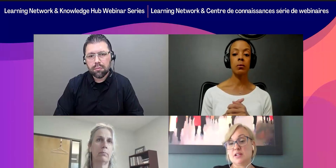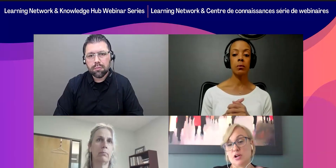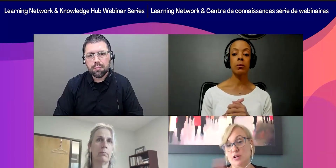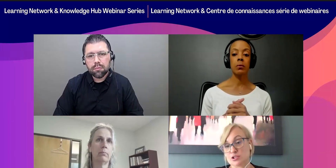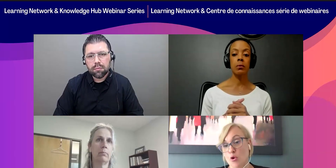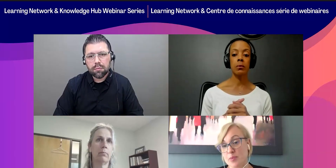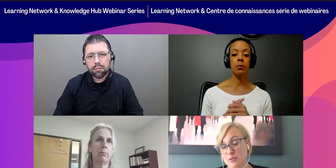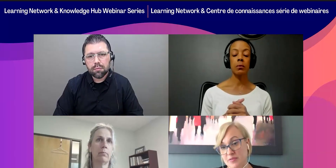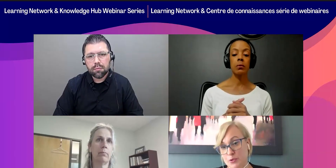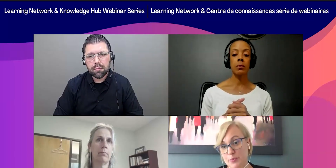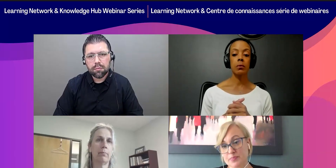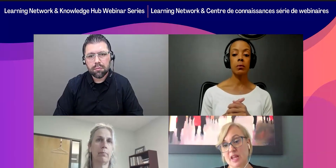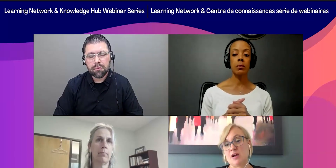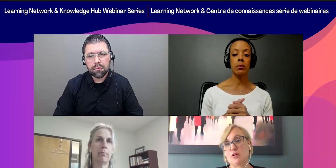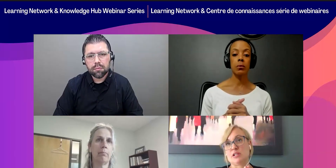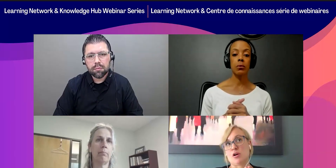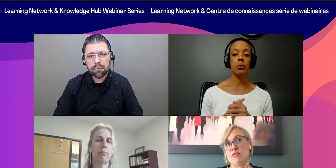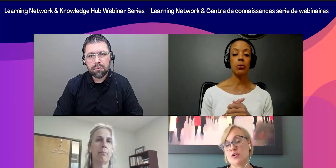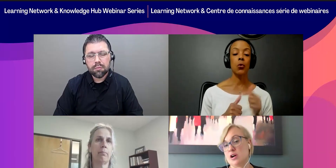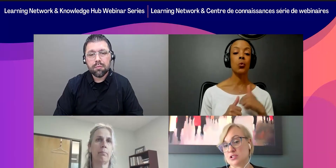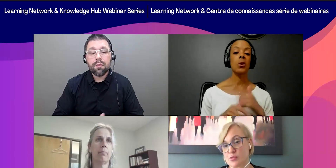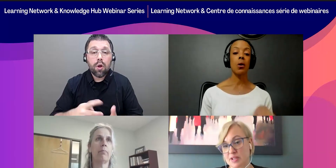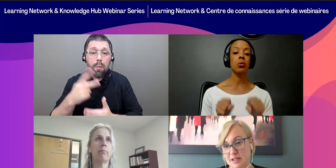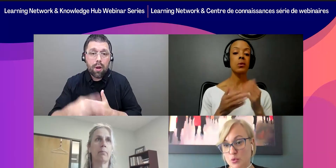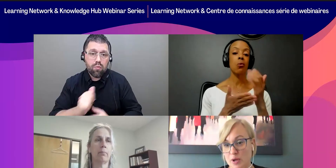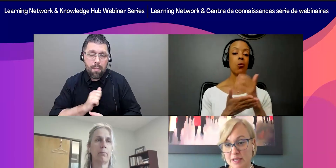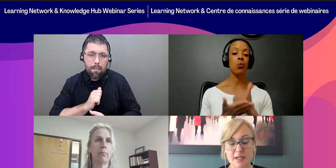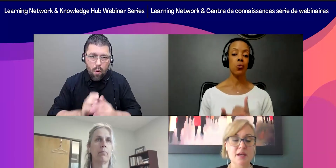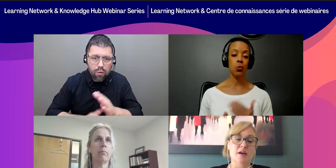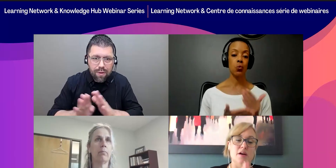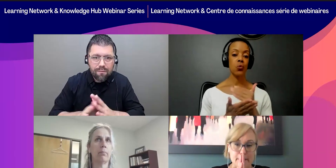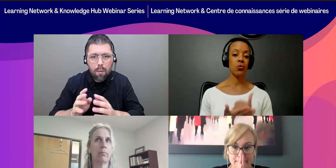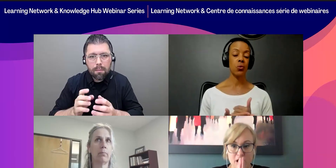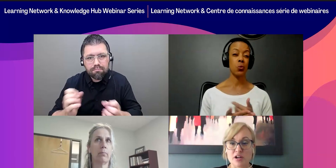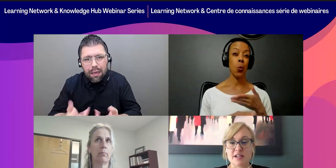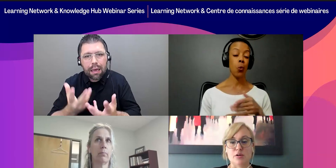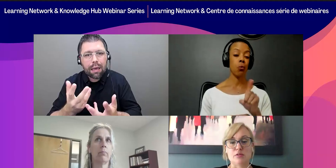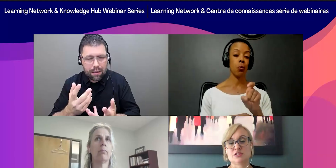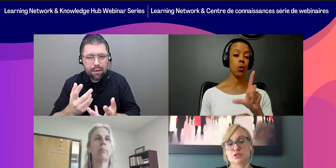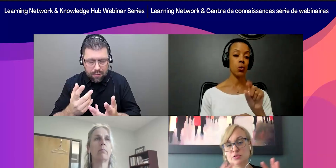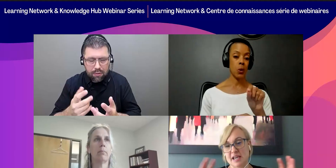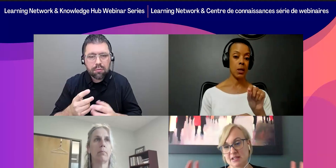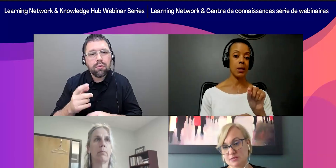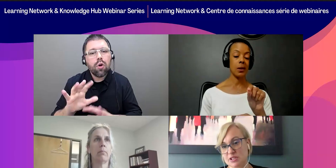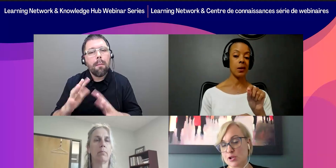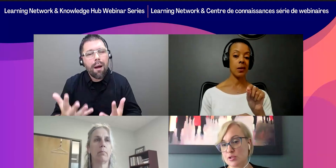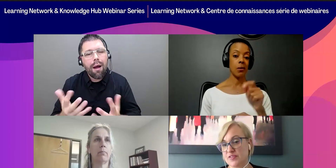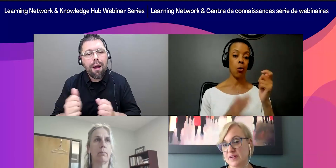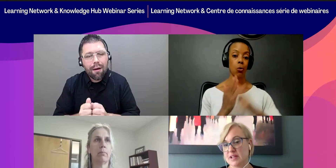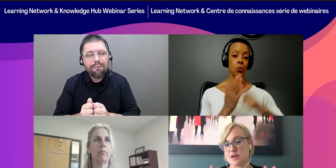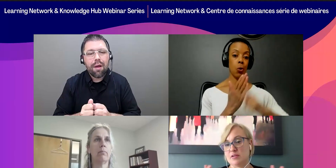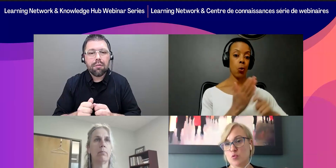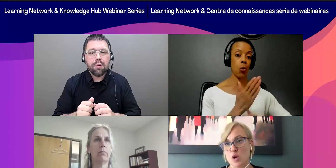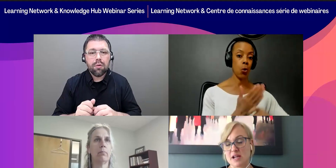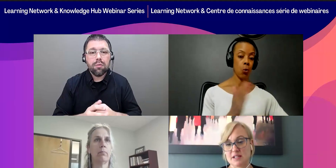we did a scoping review with over 120 articles to get really a